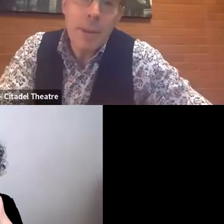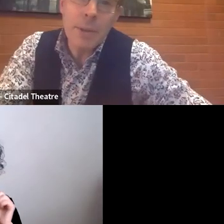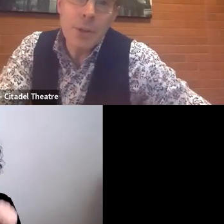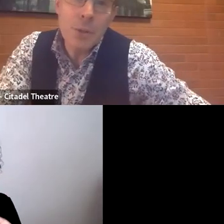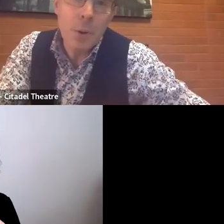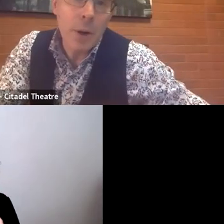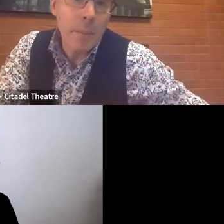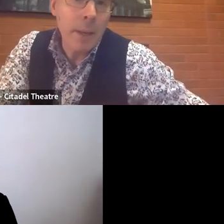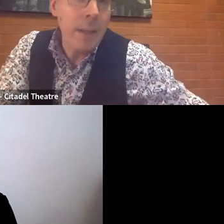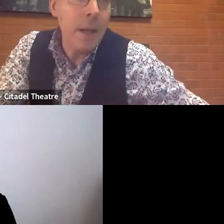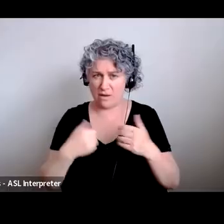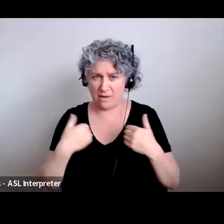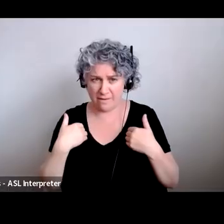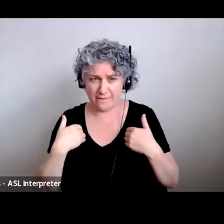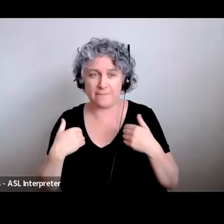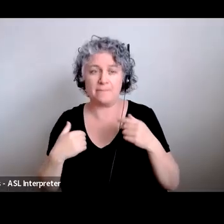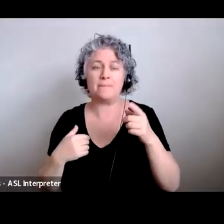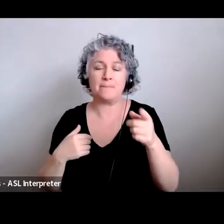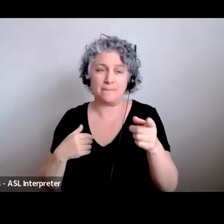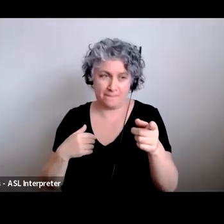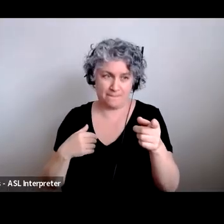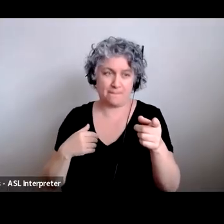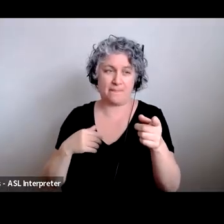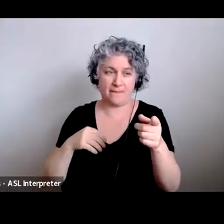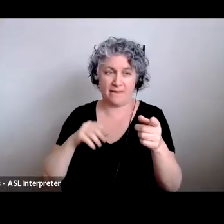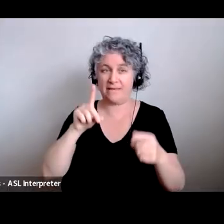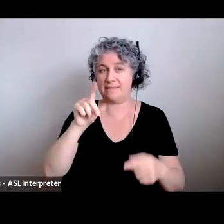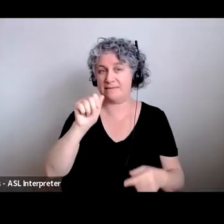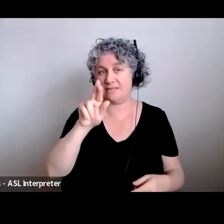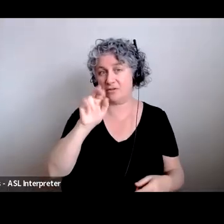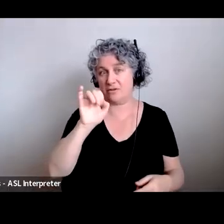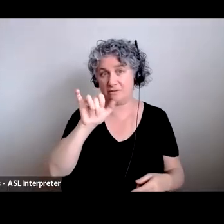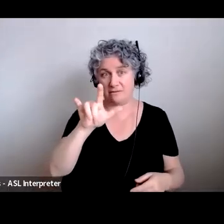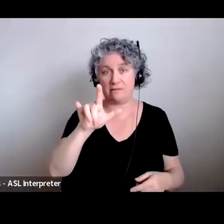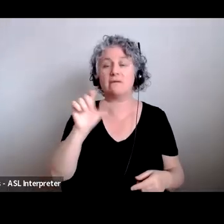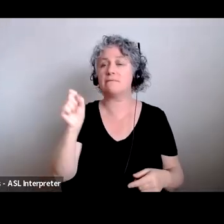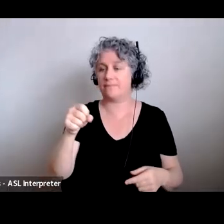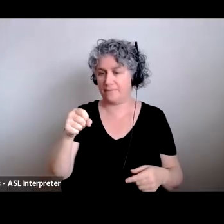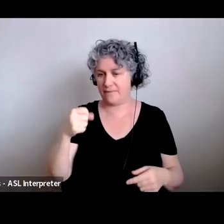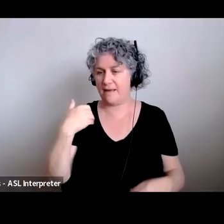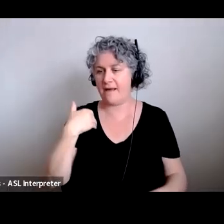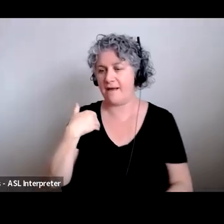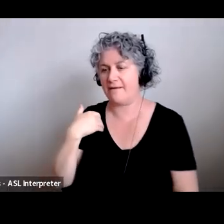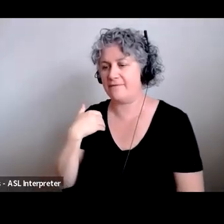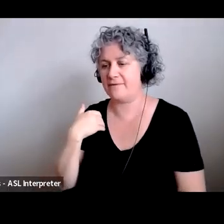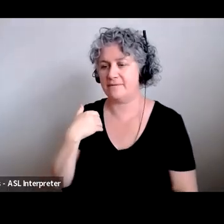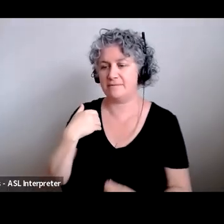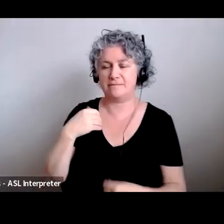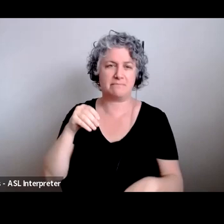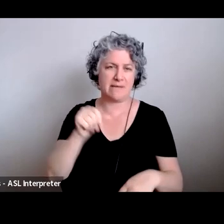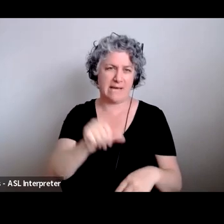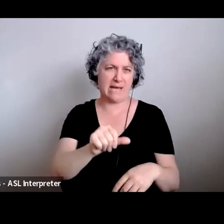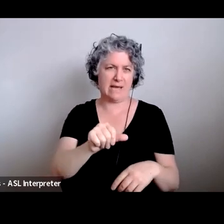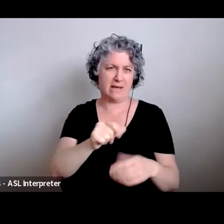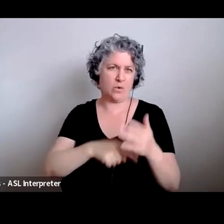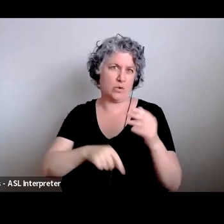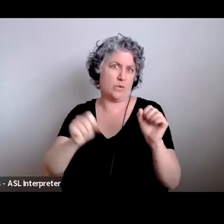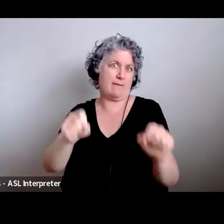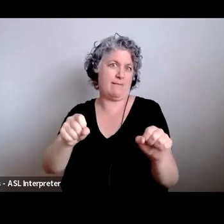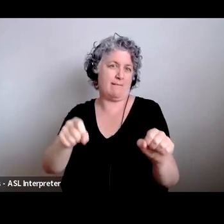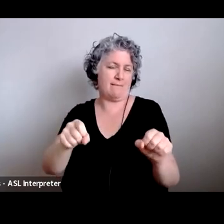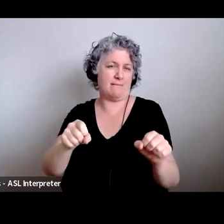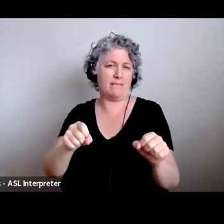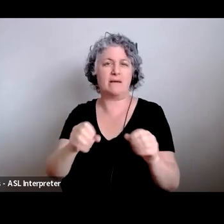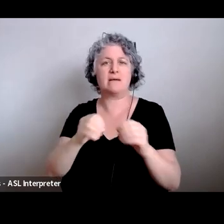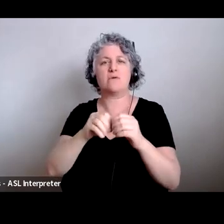do a pay what you choose program, and I guess we've tried to be more intentional with it too and provide more access. I mean, certainly when